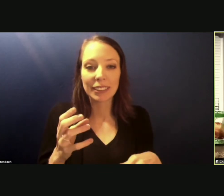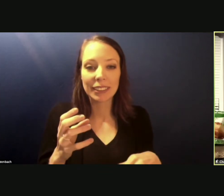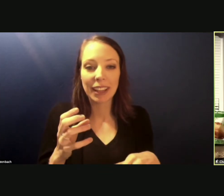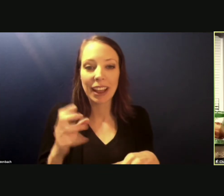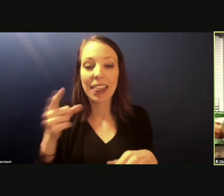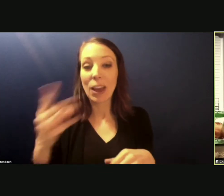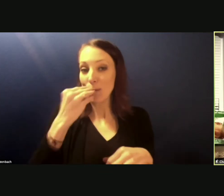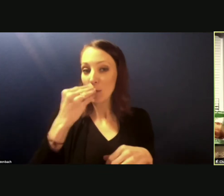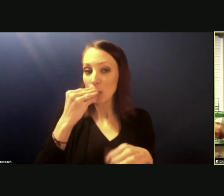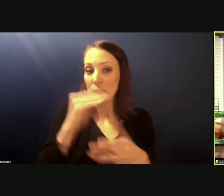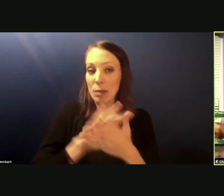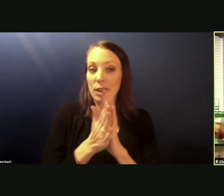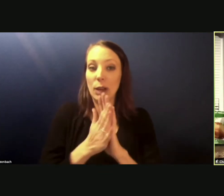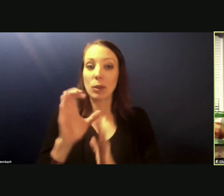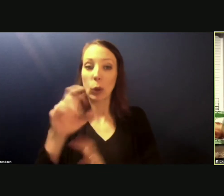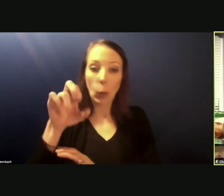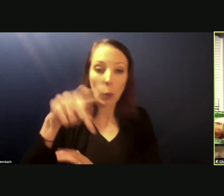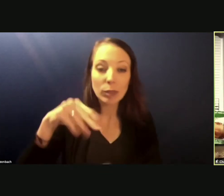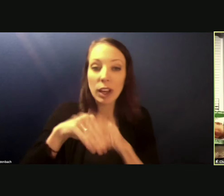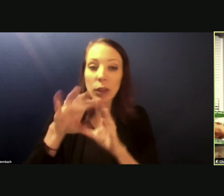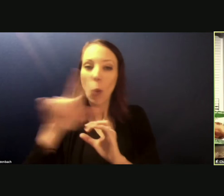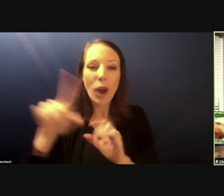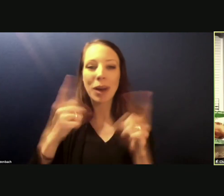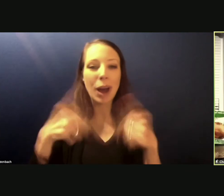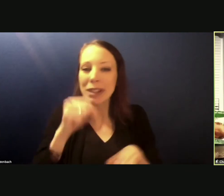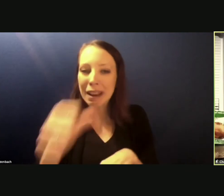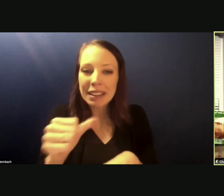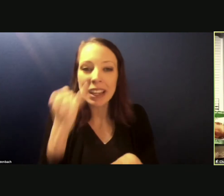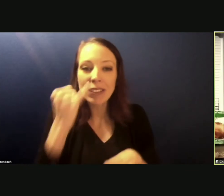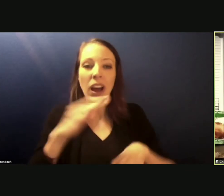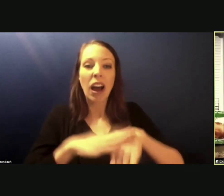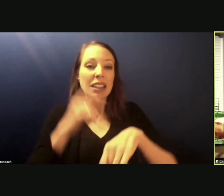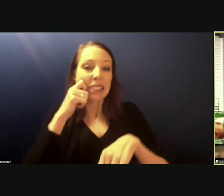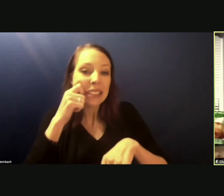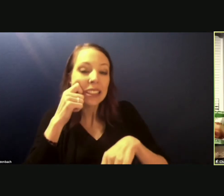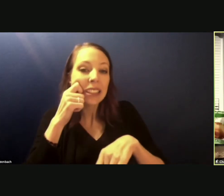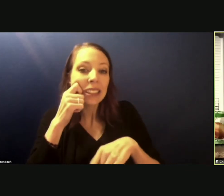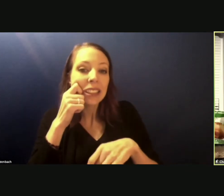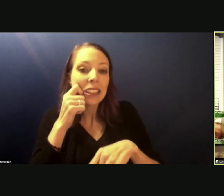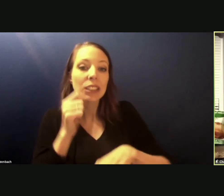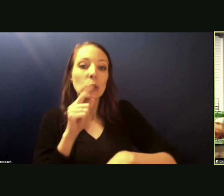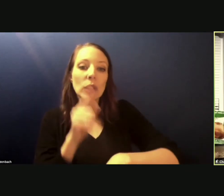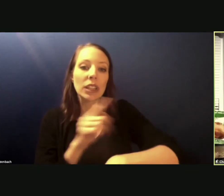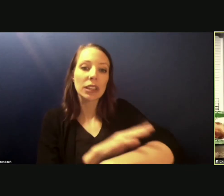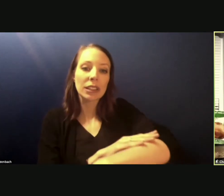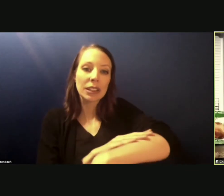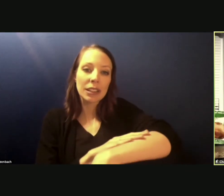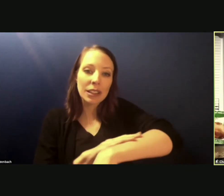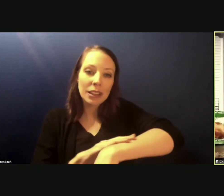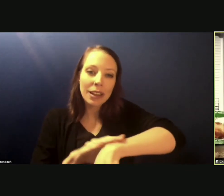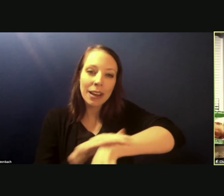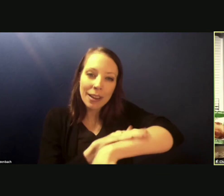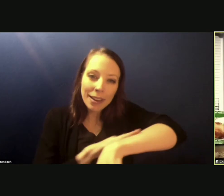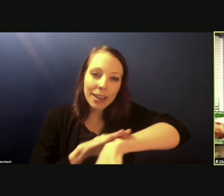that food gets crispy in the oil, but that's not the case. If you put oil on your skin, it's moisturizing. So it actually, if you